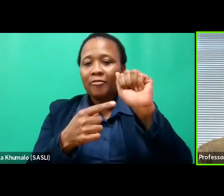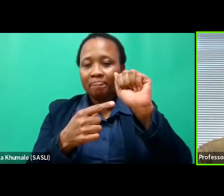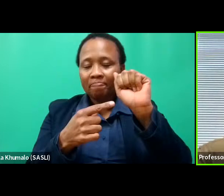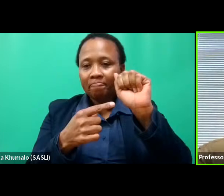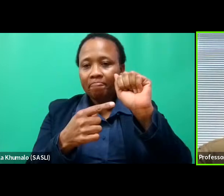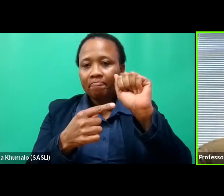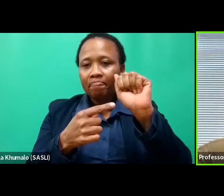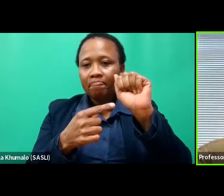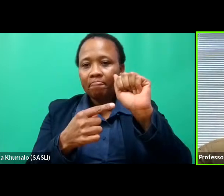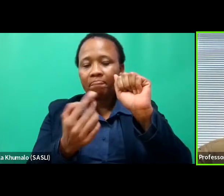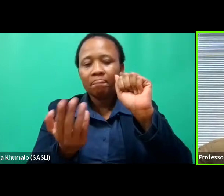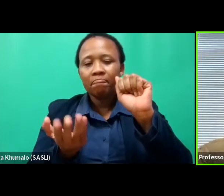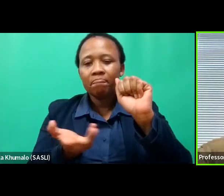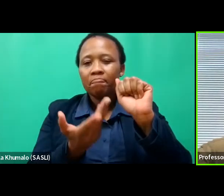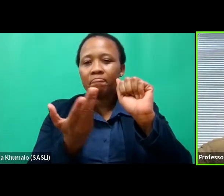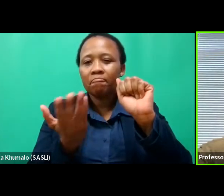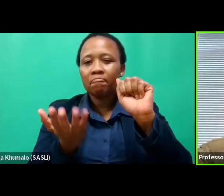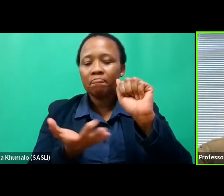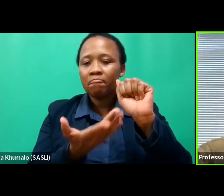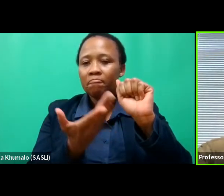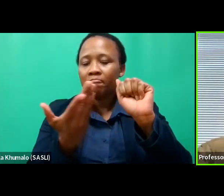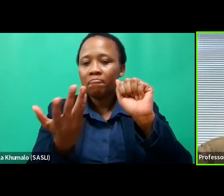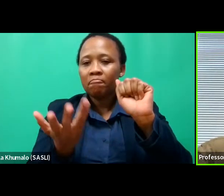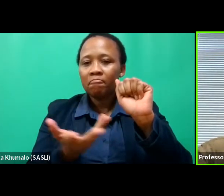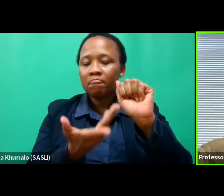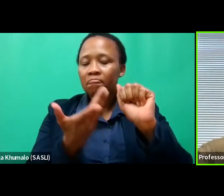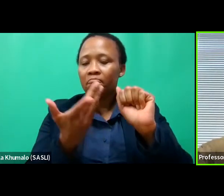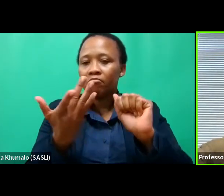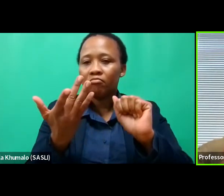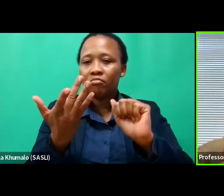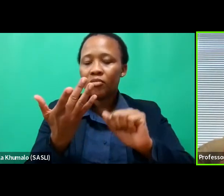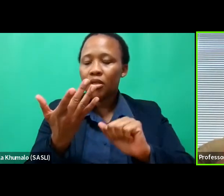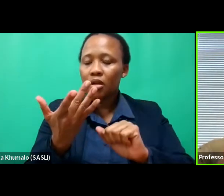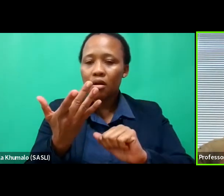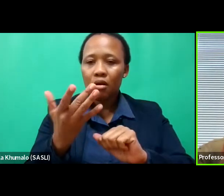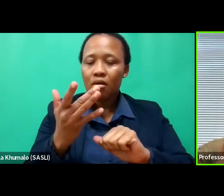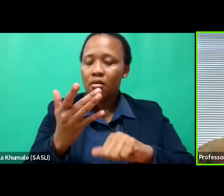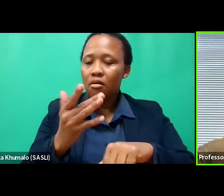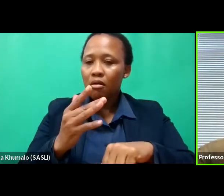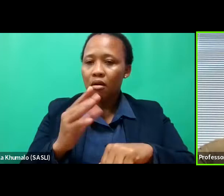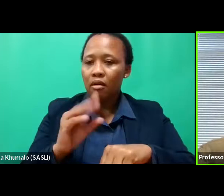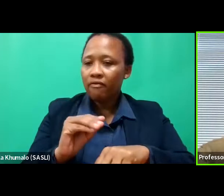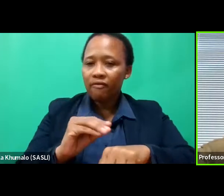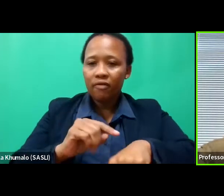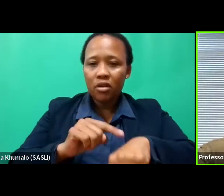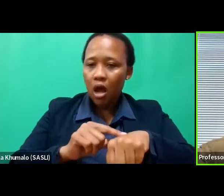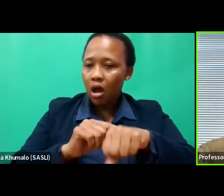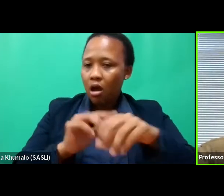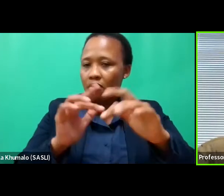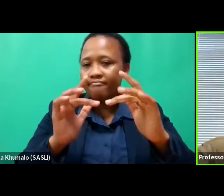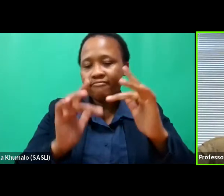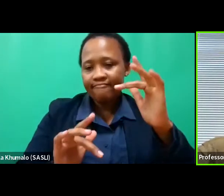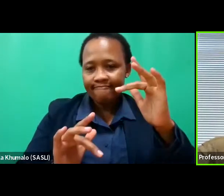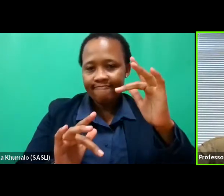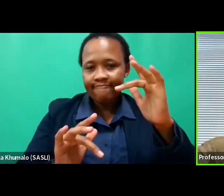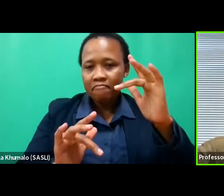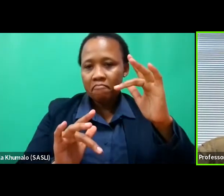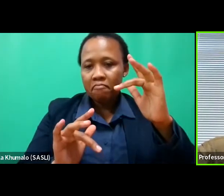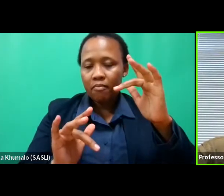been at this for a long, long time. And so what I've also understood was that